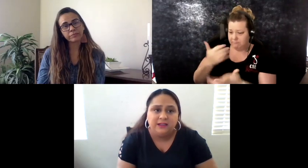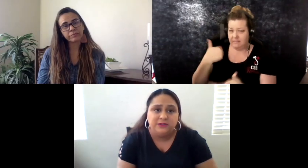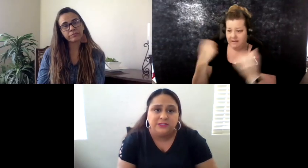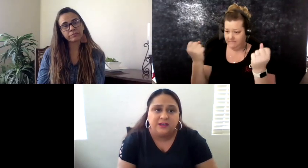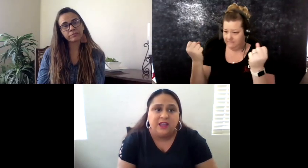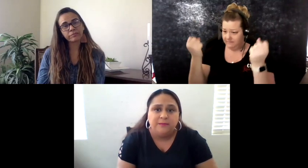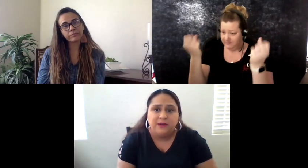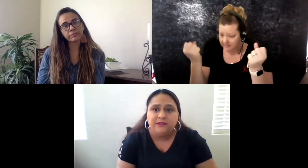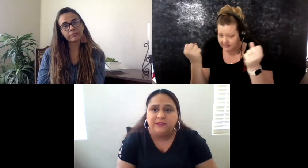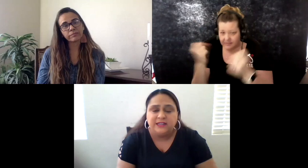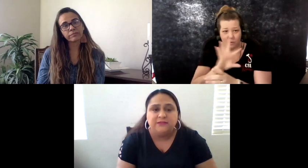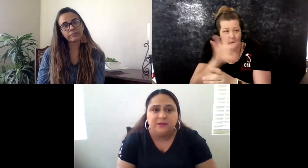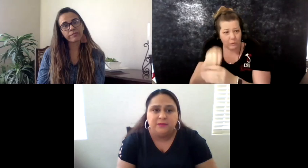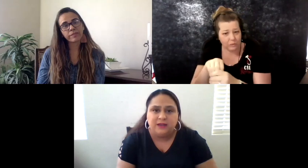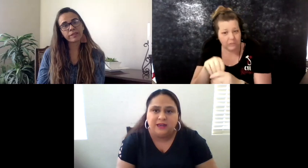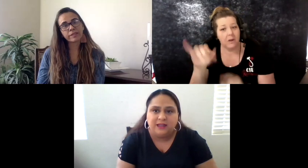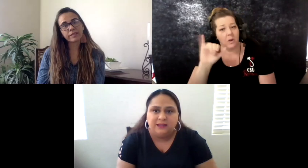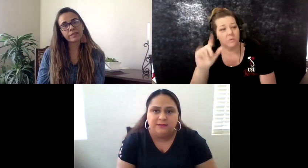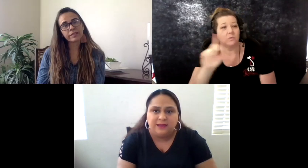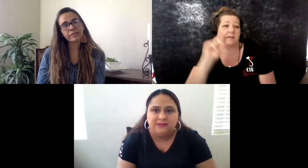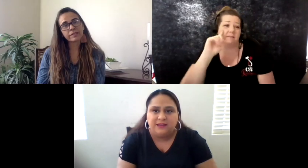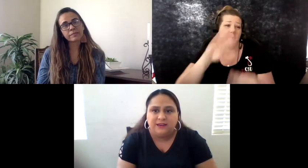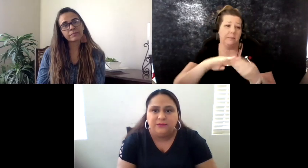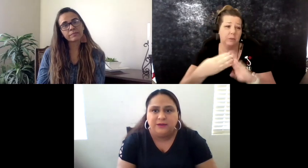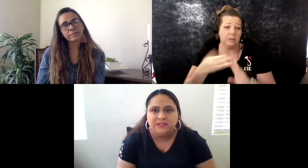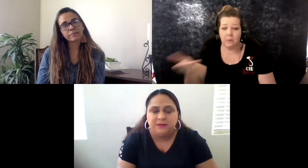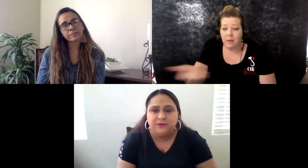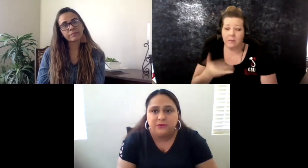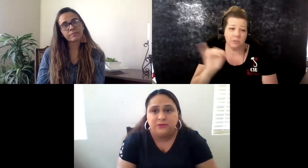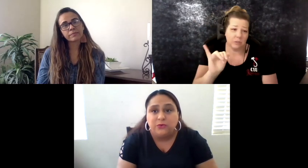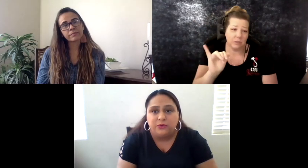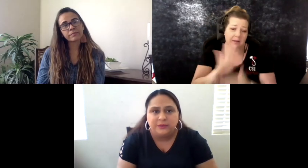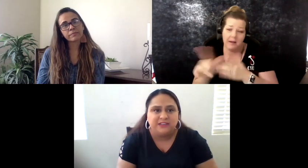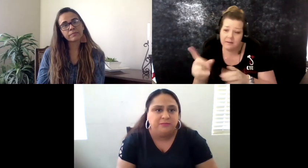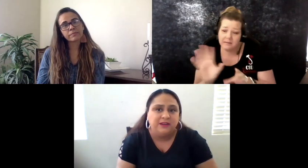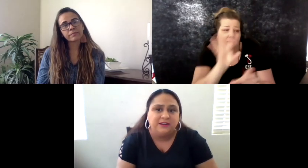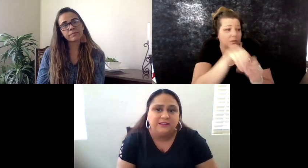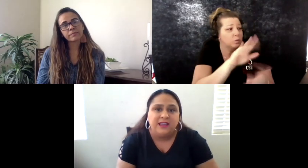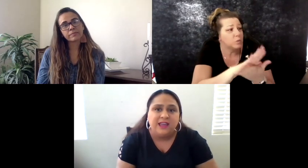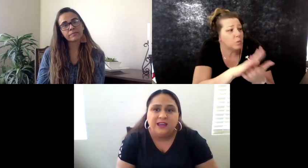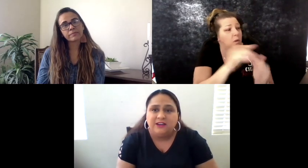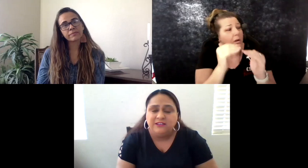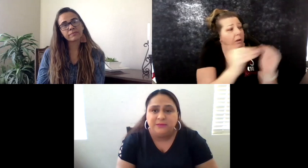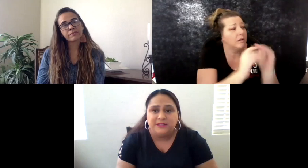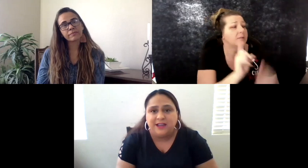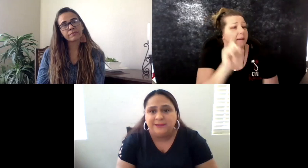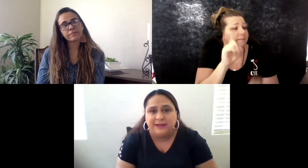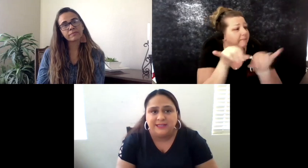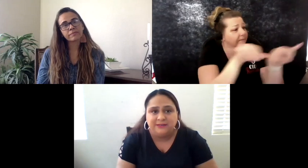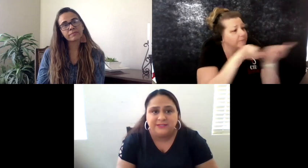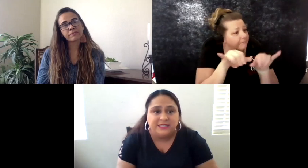ASL inclusion, but also the deaf community. It's amazing, for him to be able to go to school with deaf peers and also be